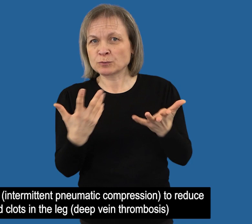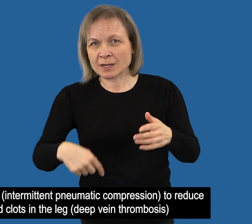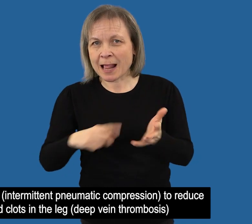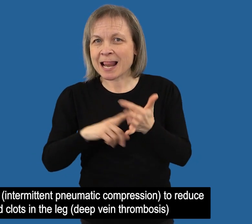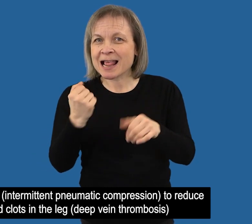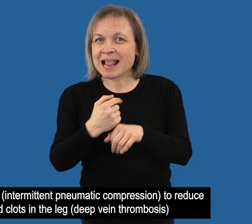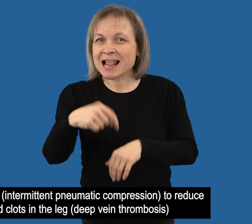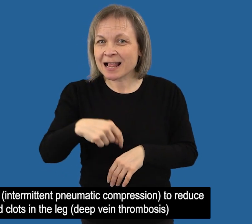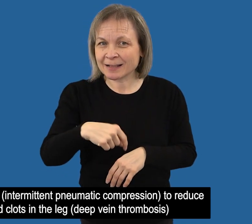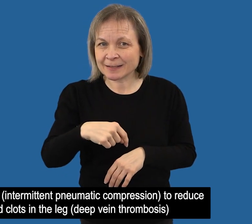thrombosis.